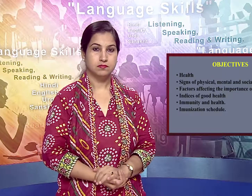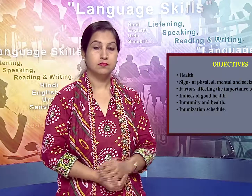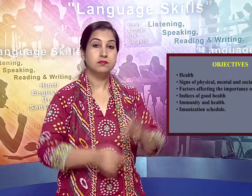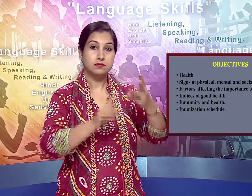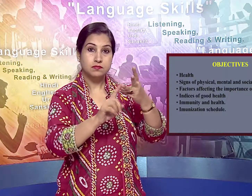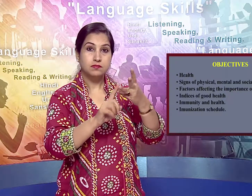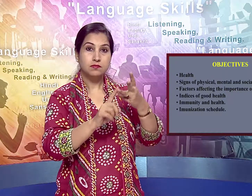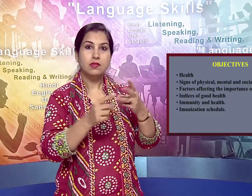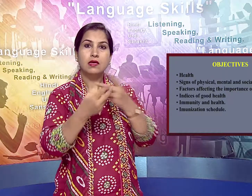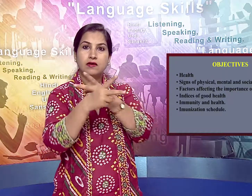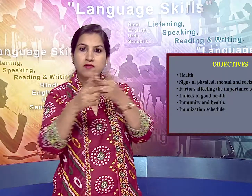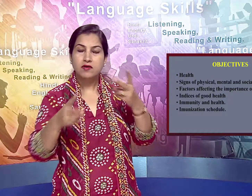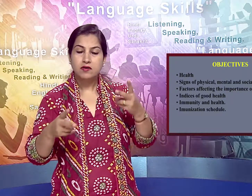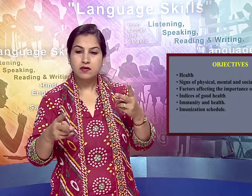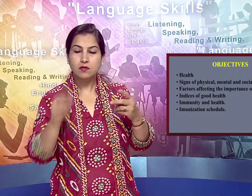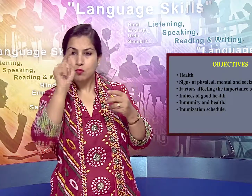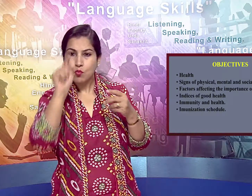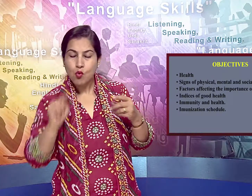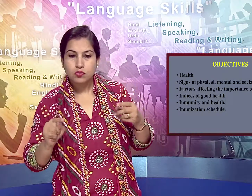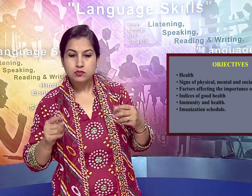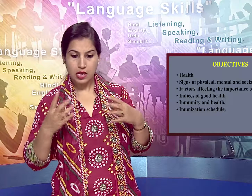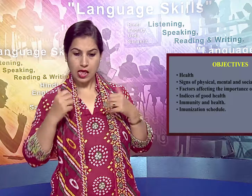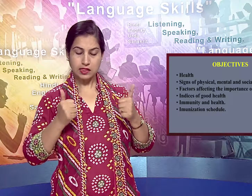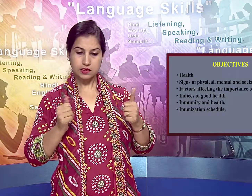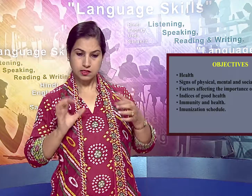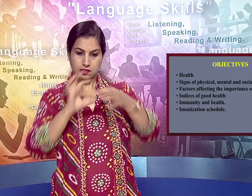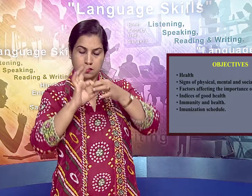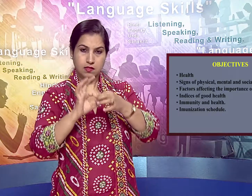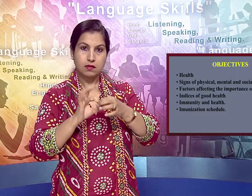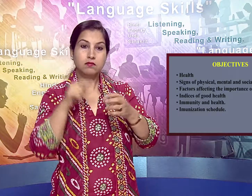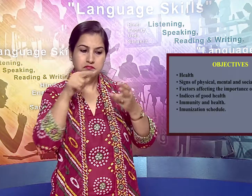we understand factors affecting the importance of health,